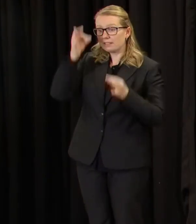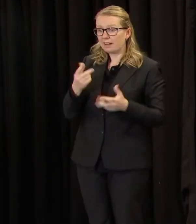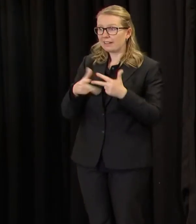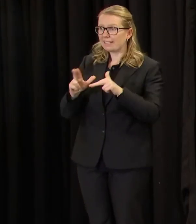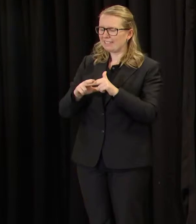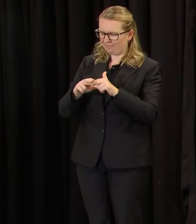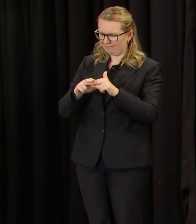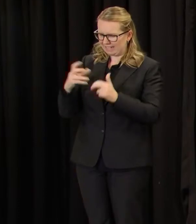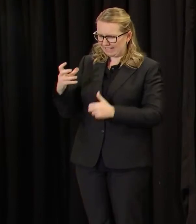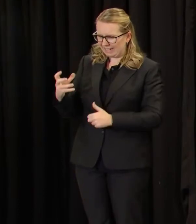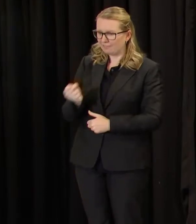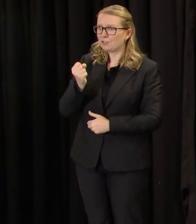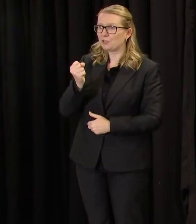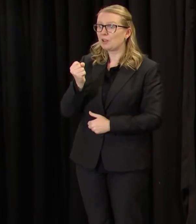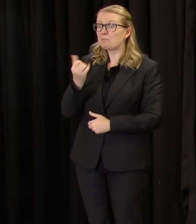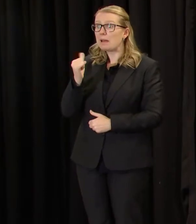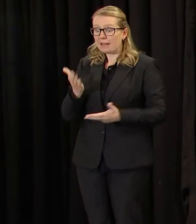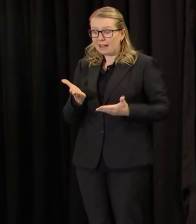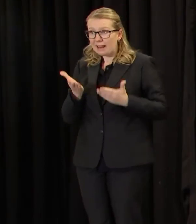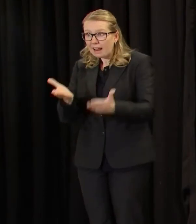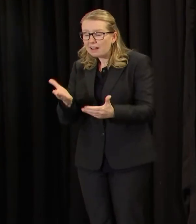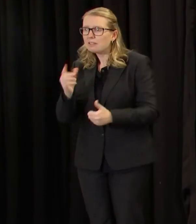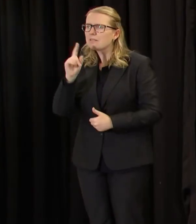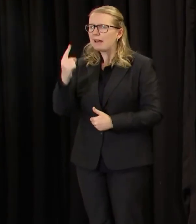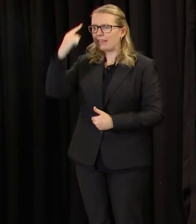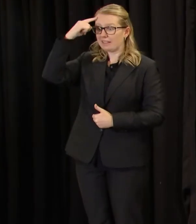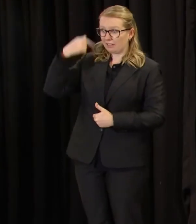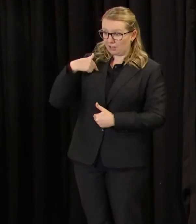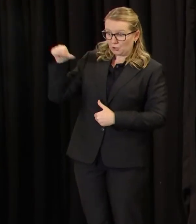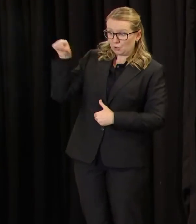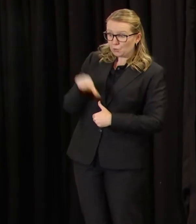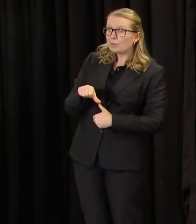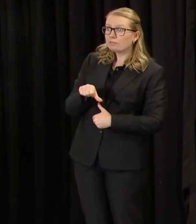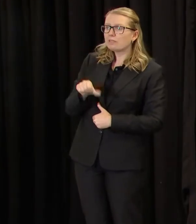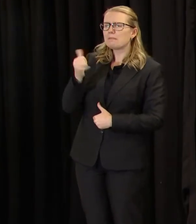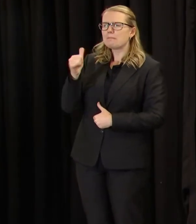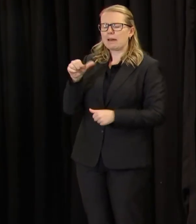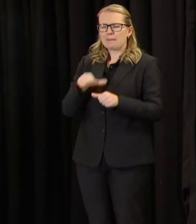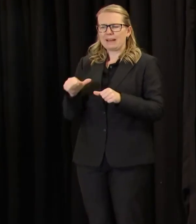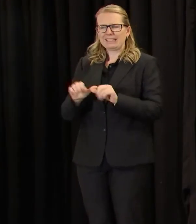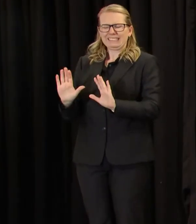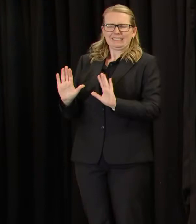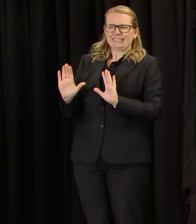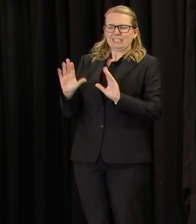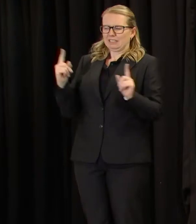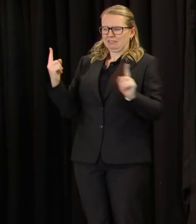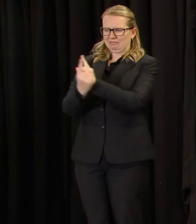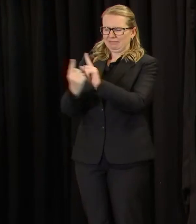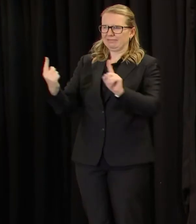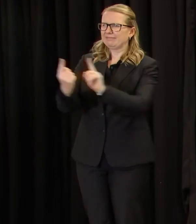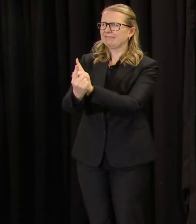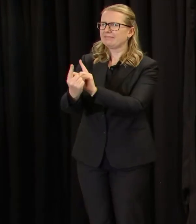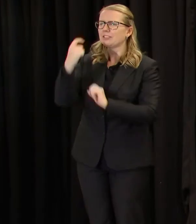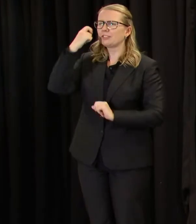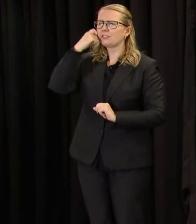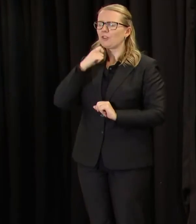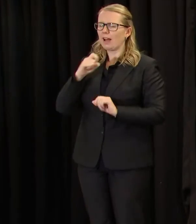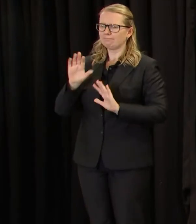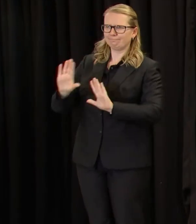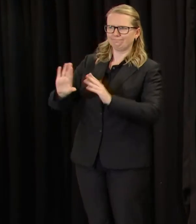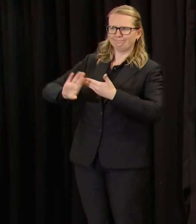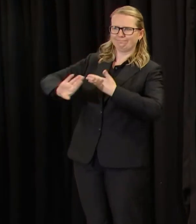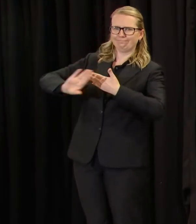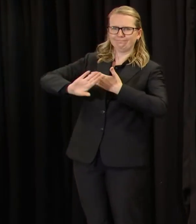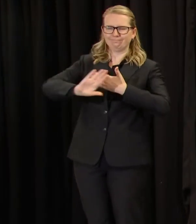necessary. Just because something's allowed doesn't necessarily mean that it needs to be done. We want to be here to protect each other. My final